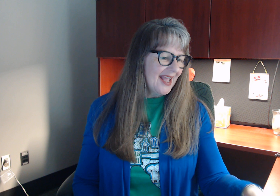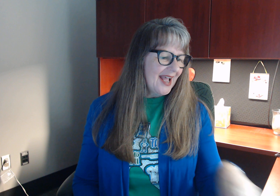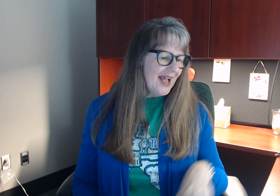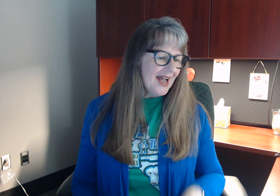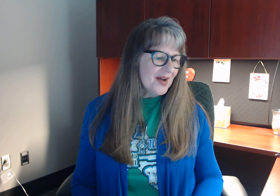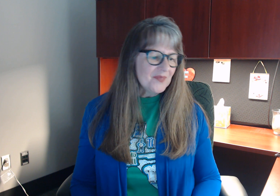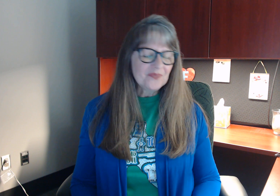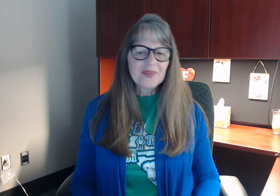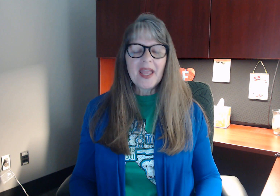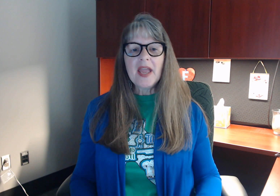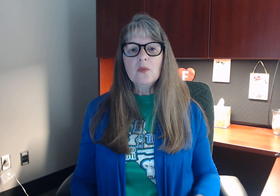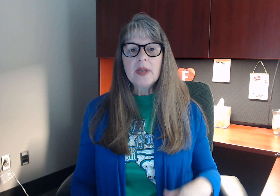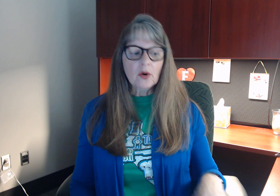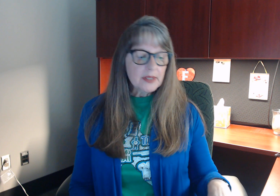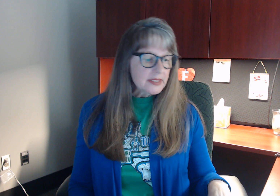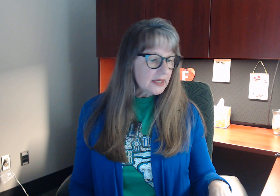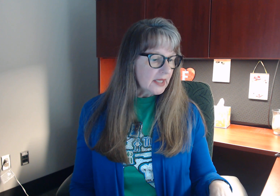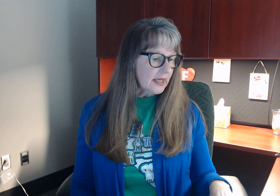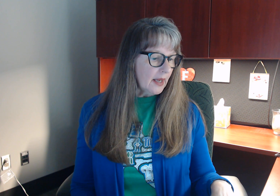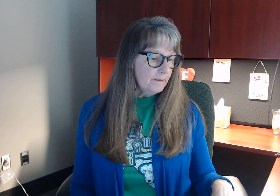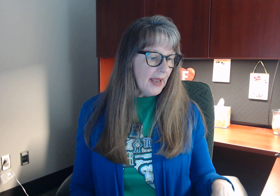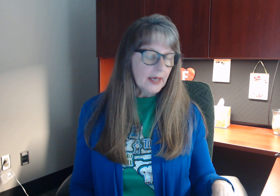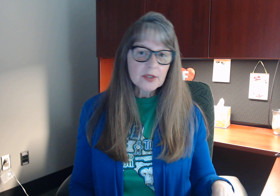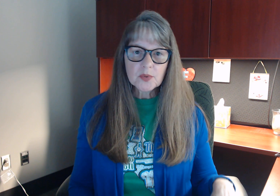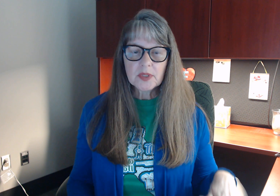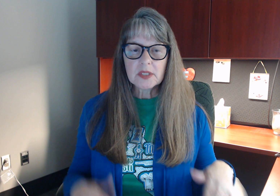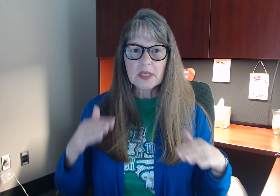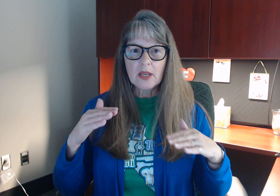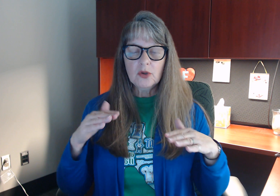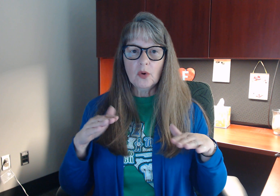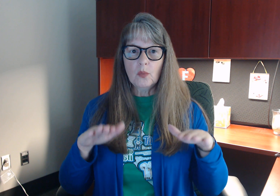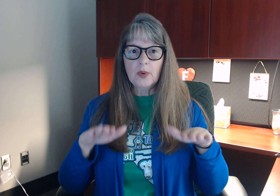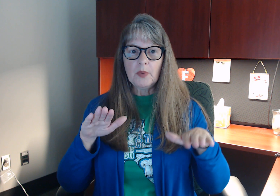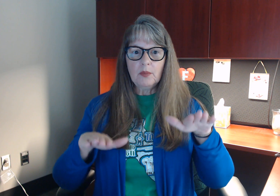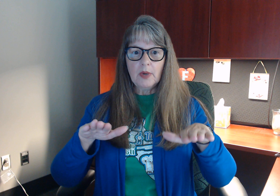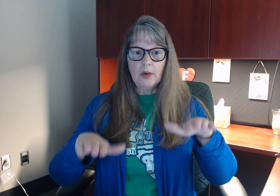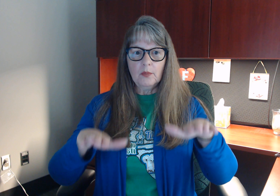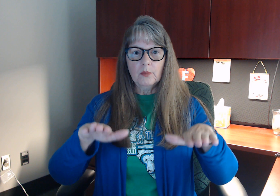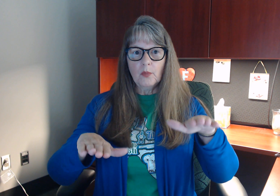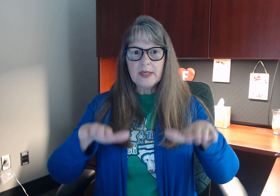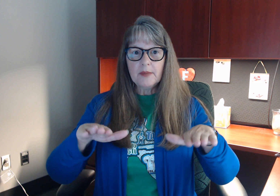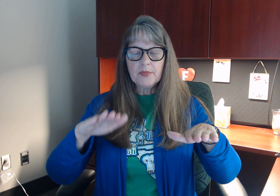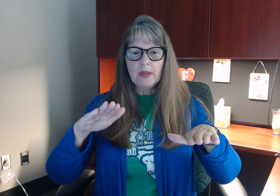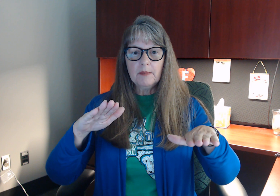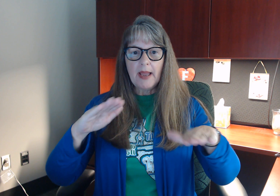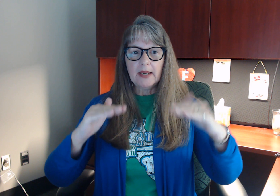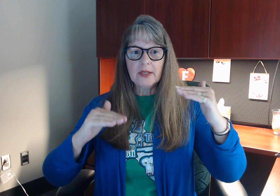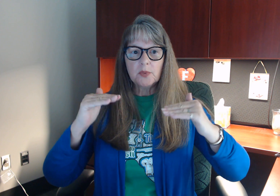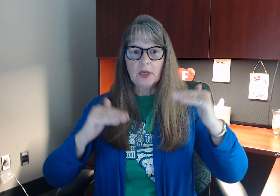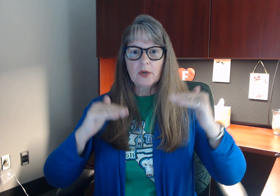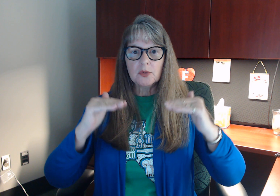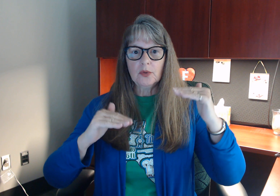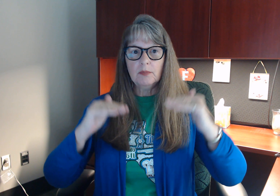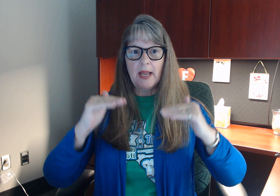right? And we already did like a balance with the scale. When we weigh something, balance. We can also do